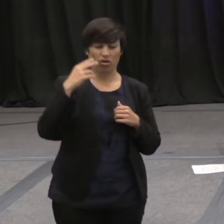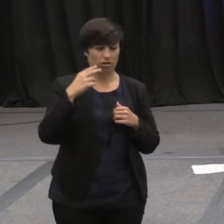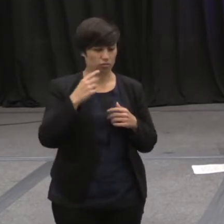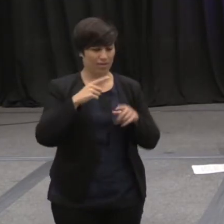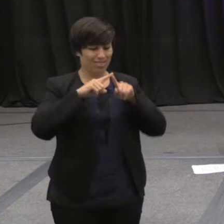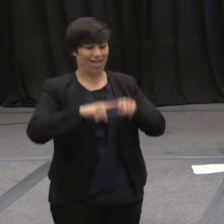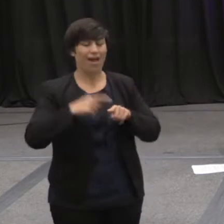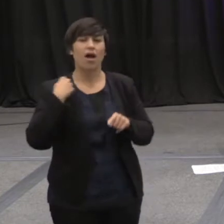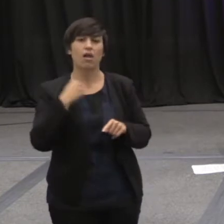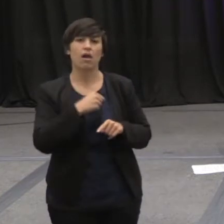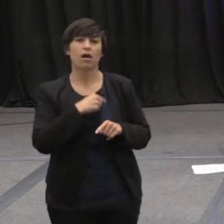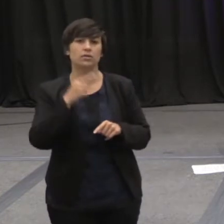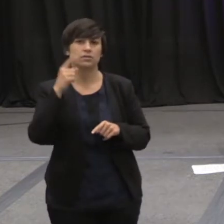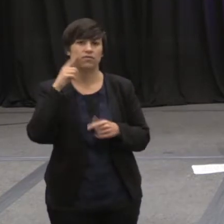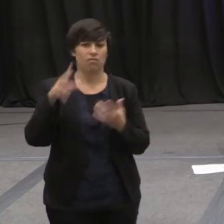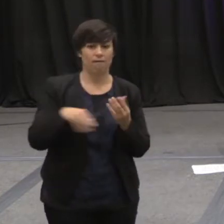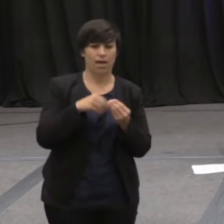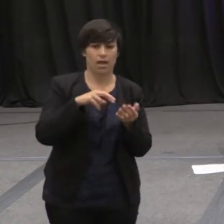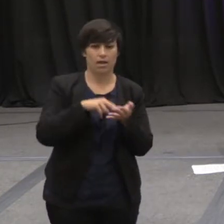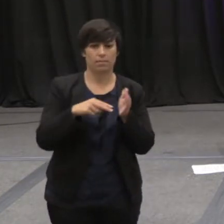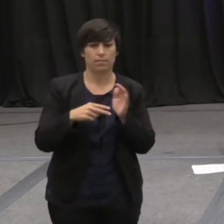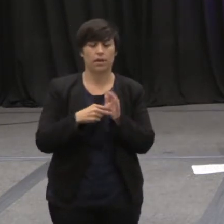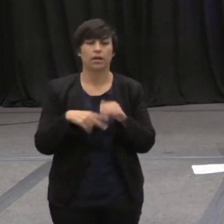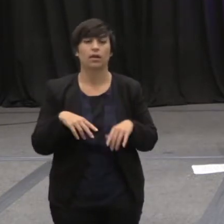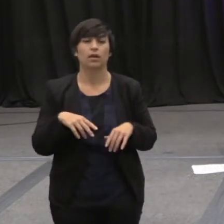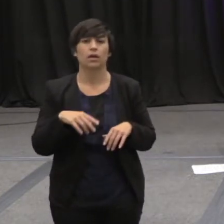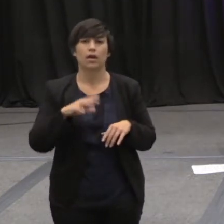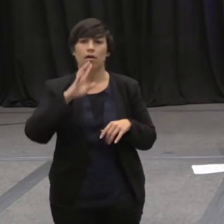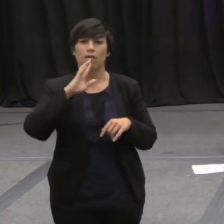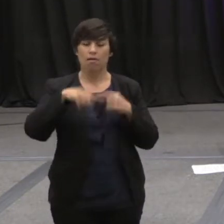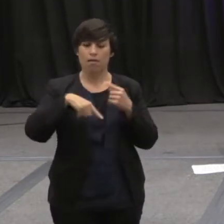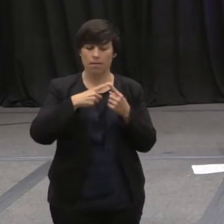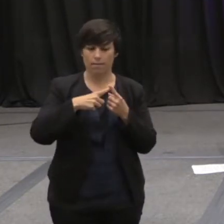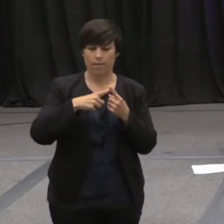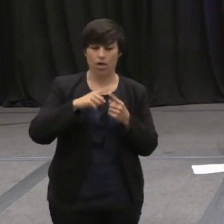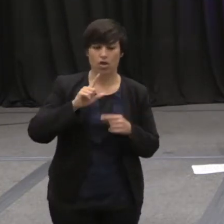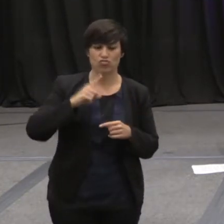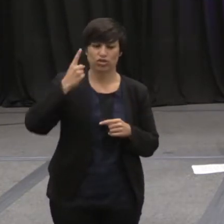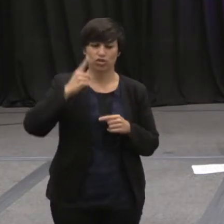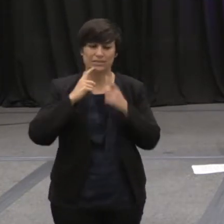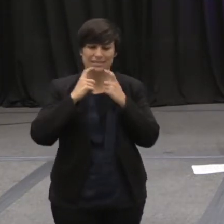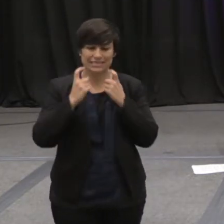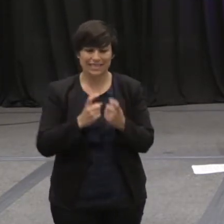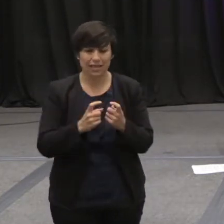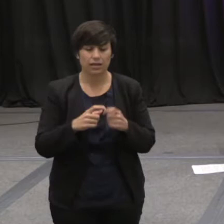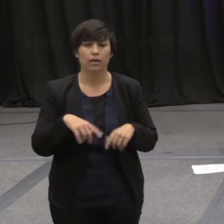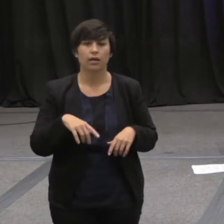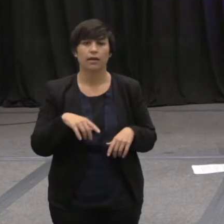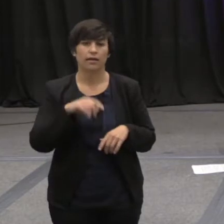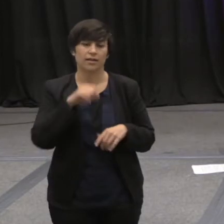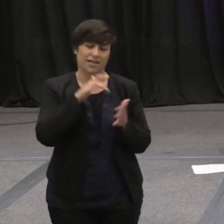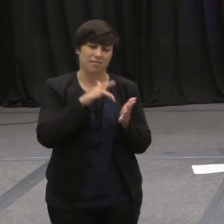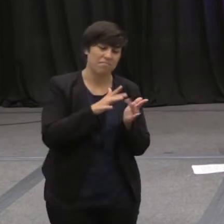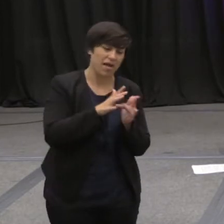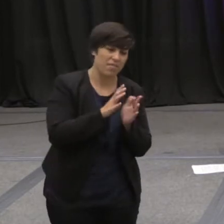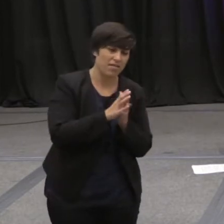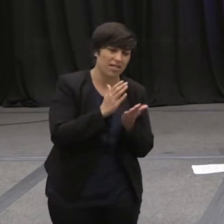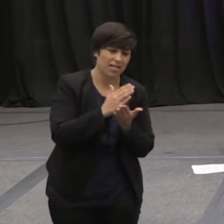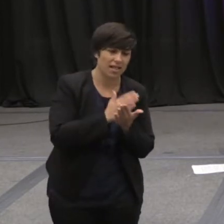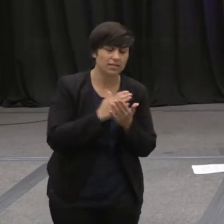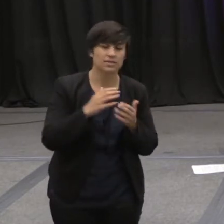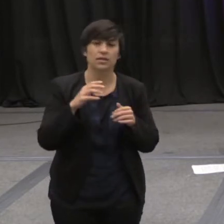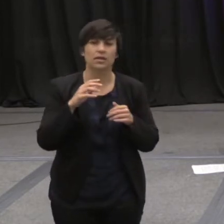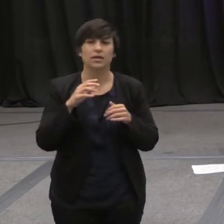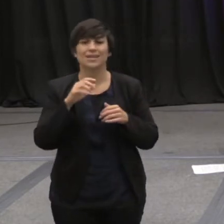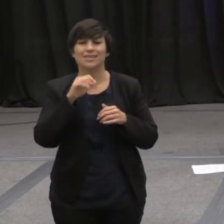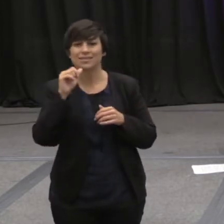original sin, then I'll give my interpretation. That's not a Bible class. The original sin isn't the apple. It isn't this horrible woman who,